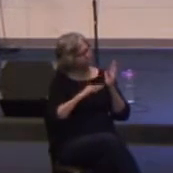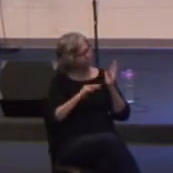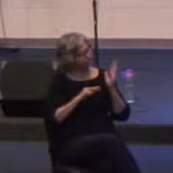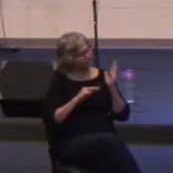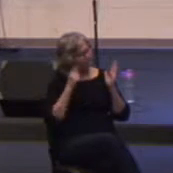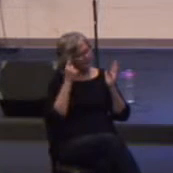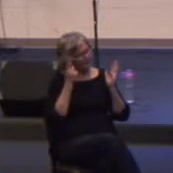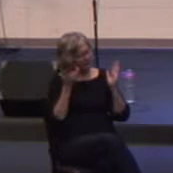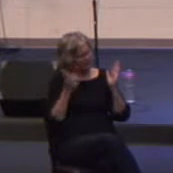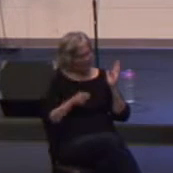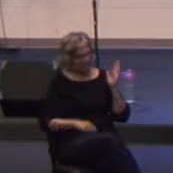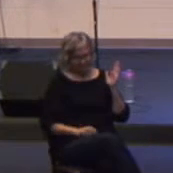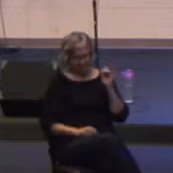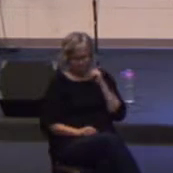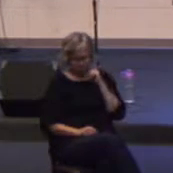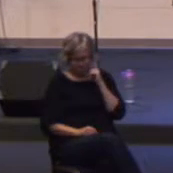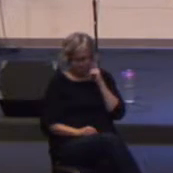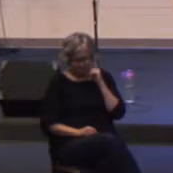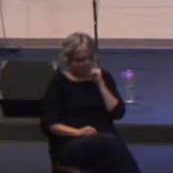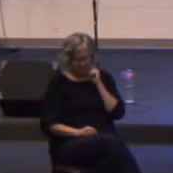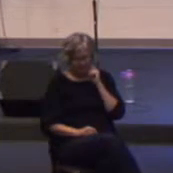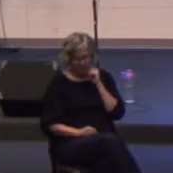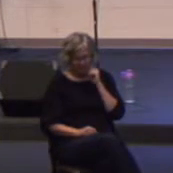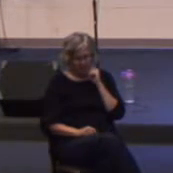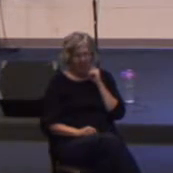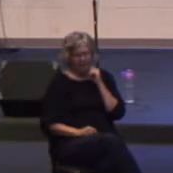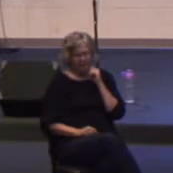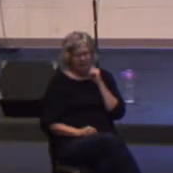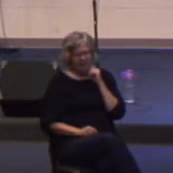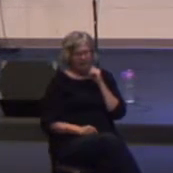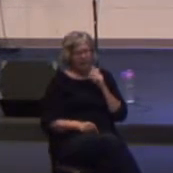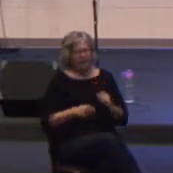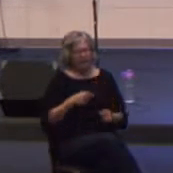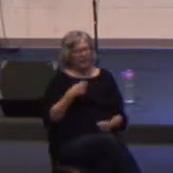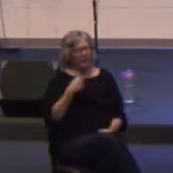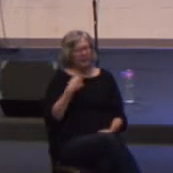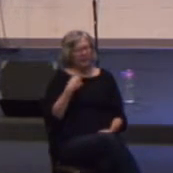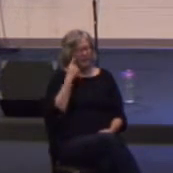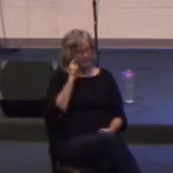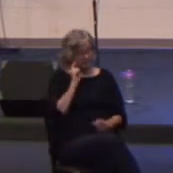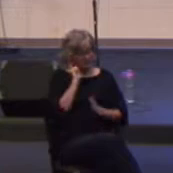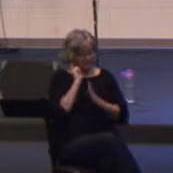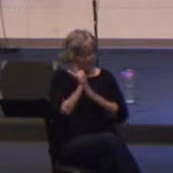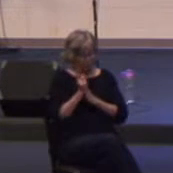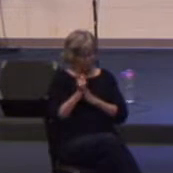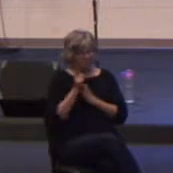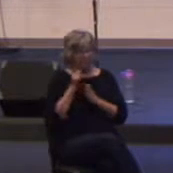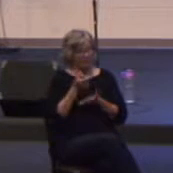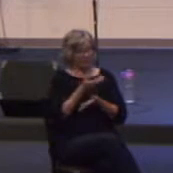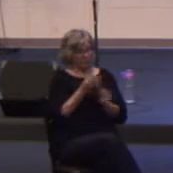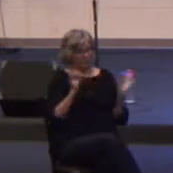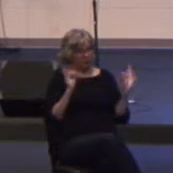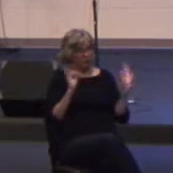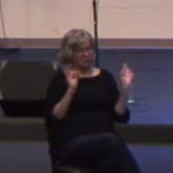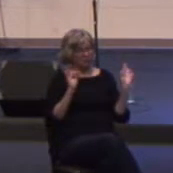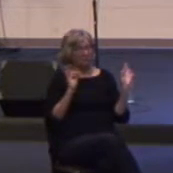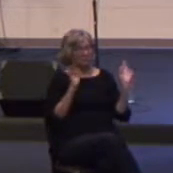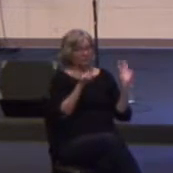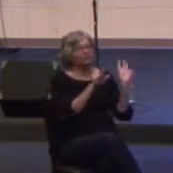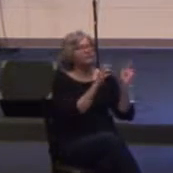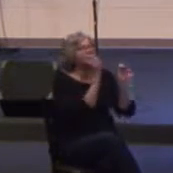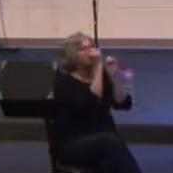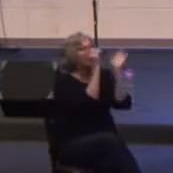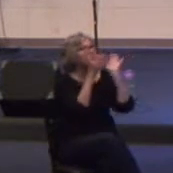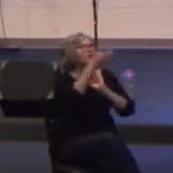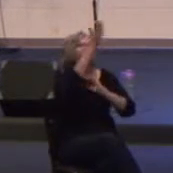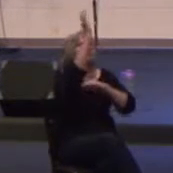consider what happened. Here's how I see it. At the moment of their freedom, right, so we imagine God